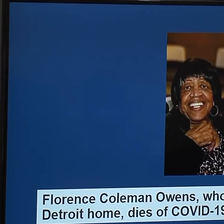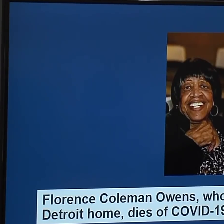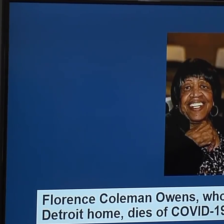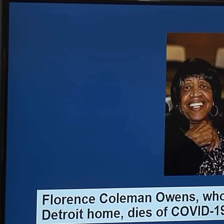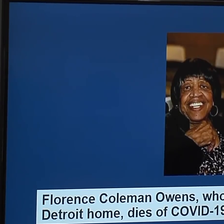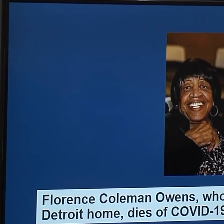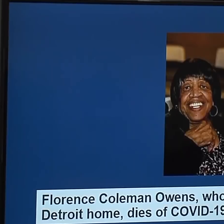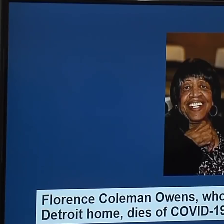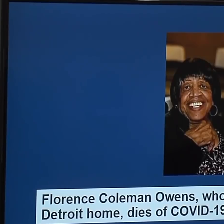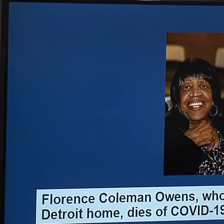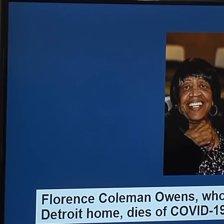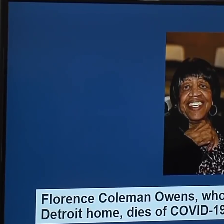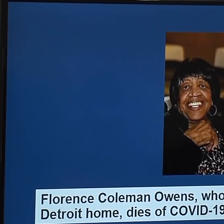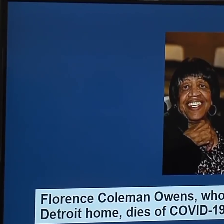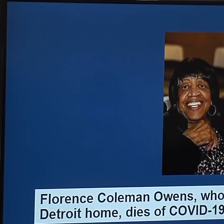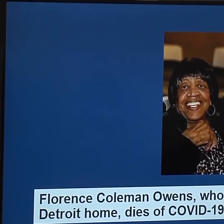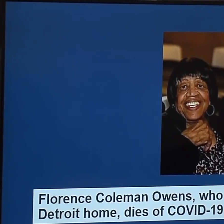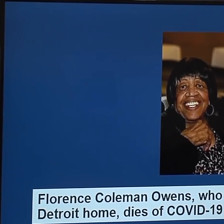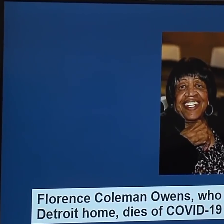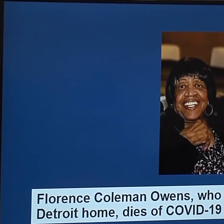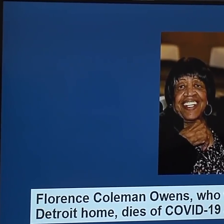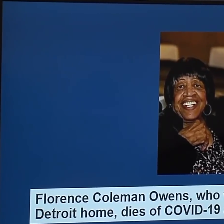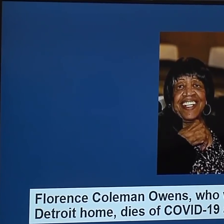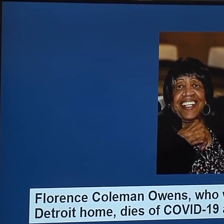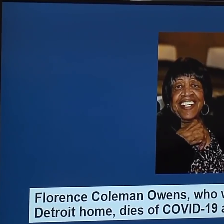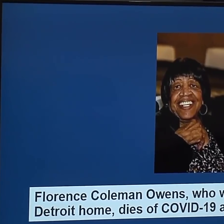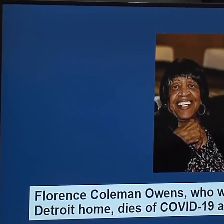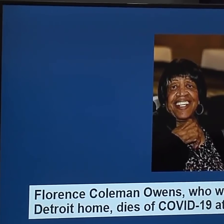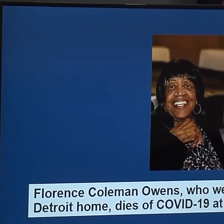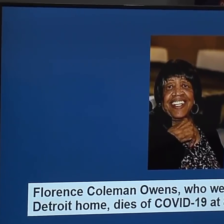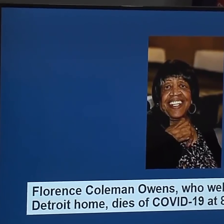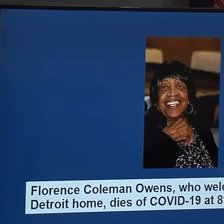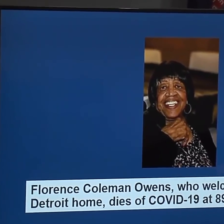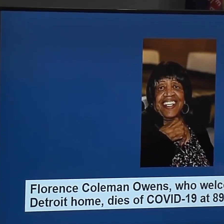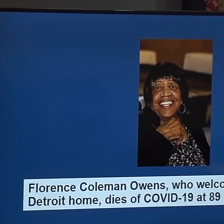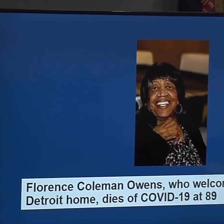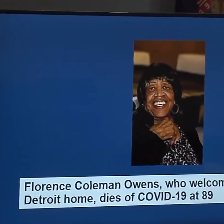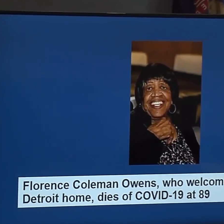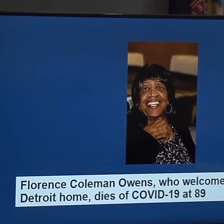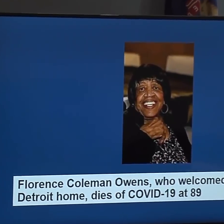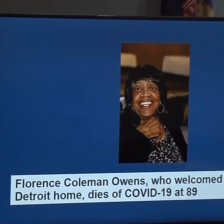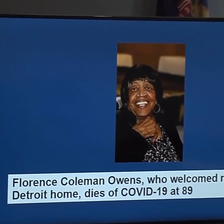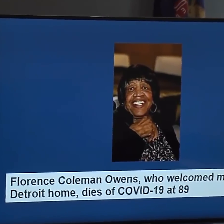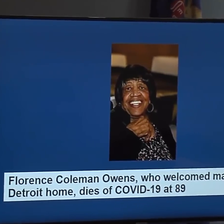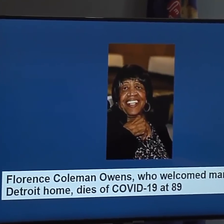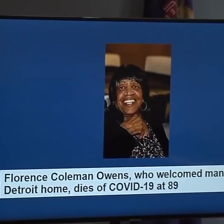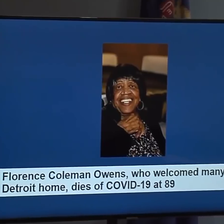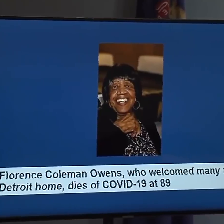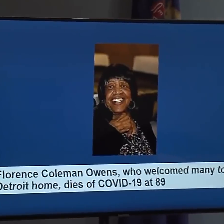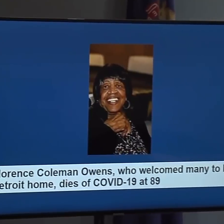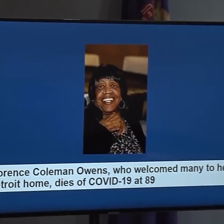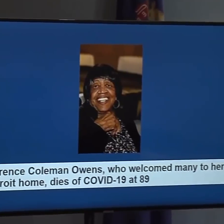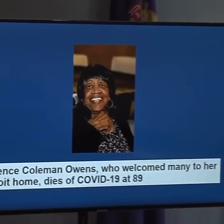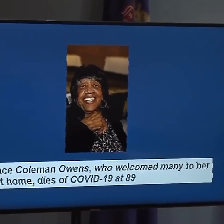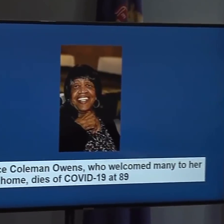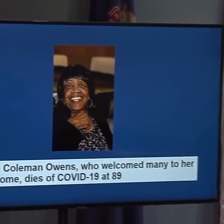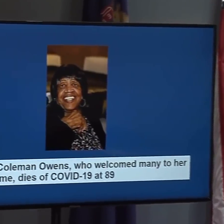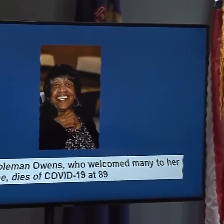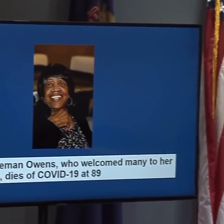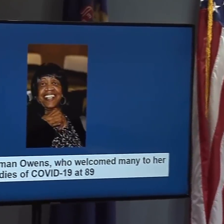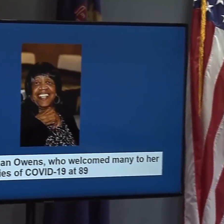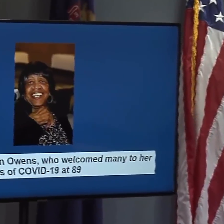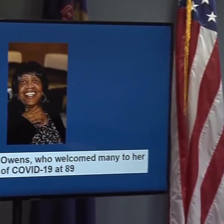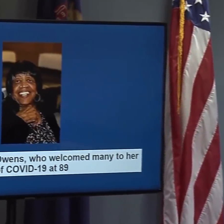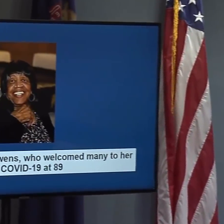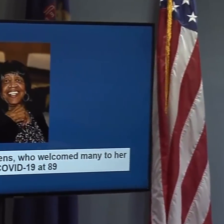court in 1989, Florence returned to nursing as a career for her clients and her family. Throughout